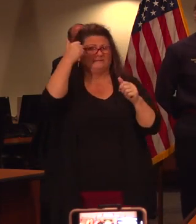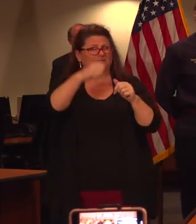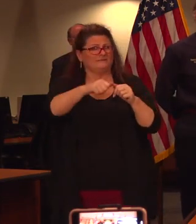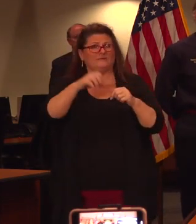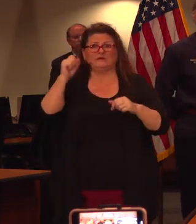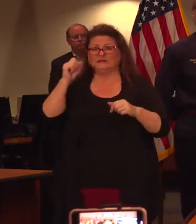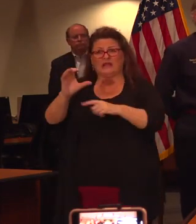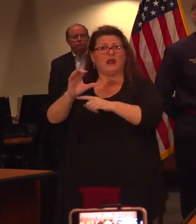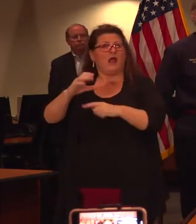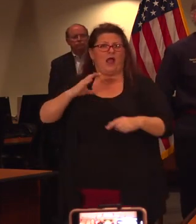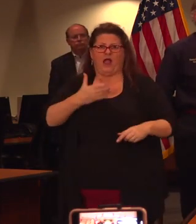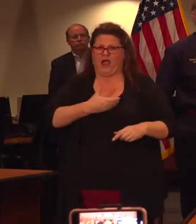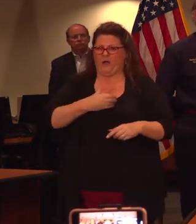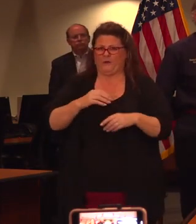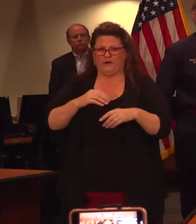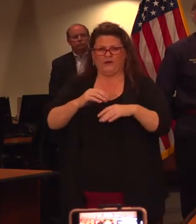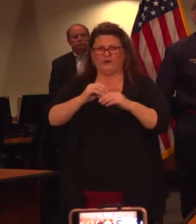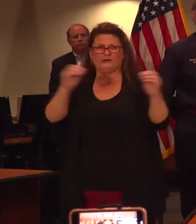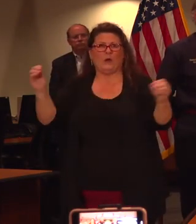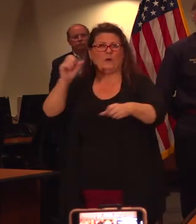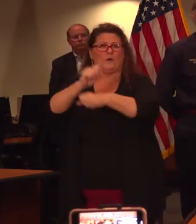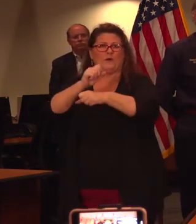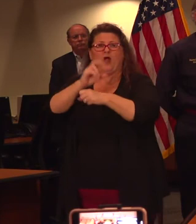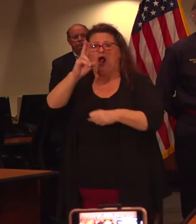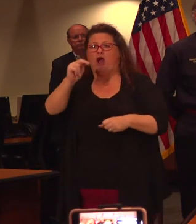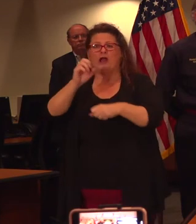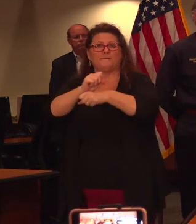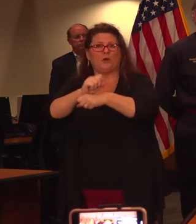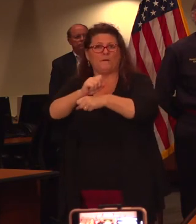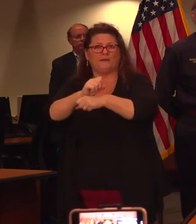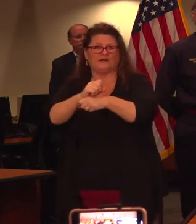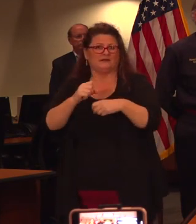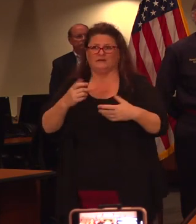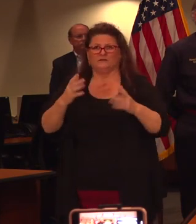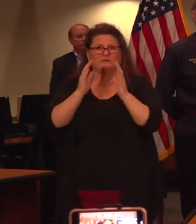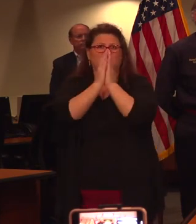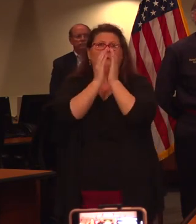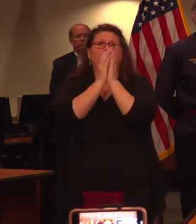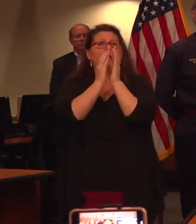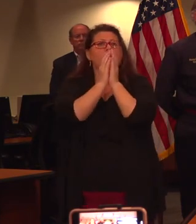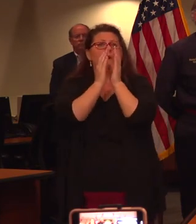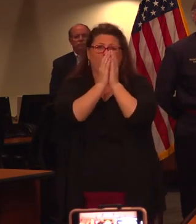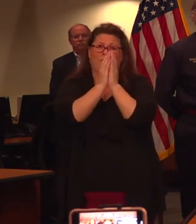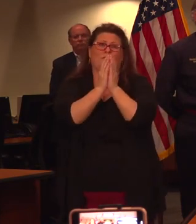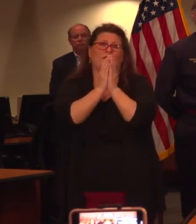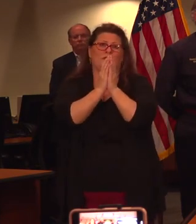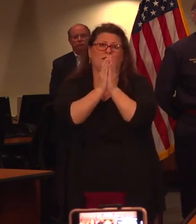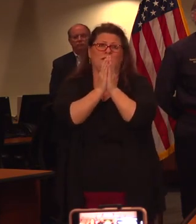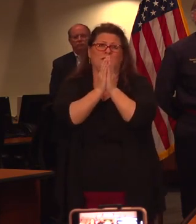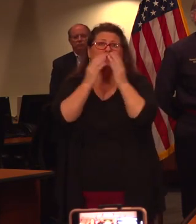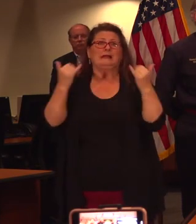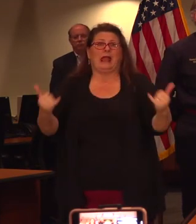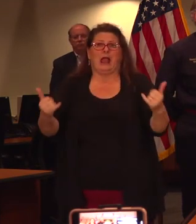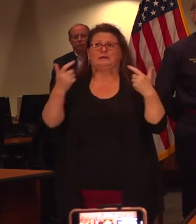very low unemployment. Our employers value their employees. They will not put them at risk. Right now,